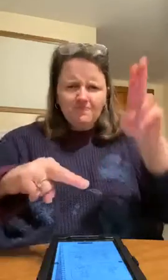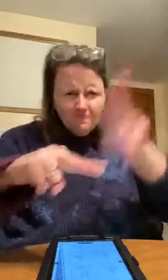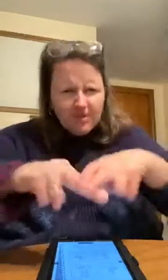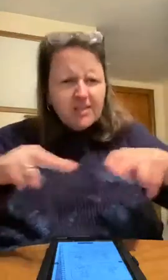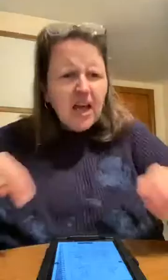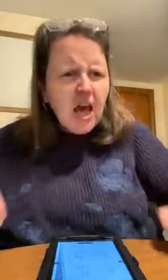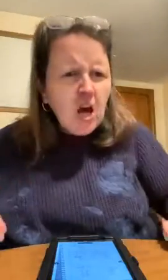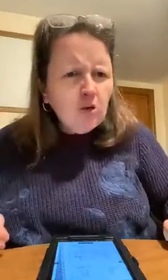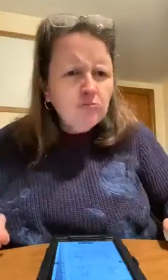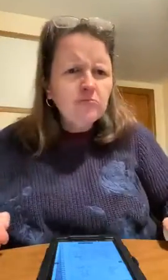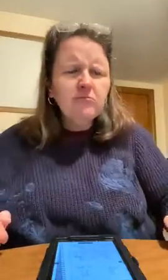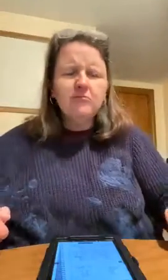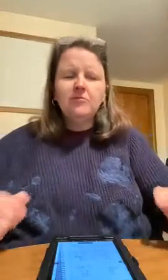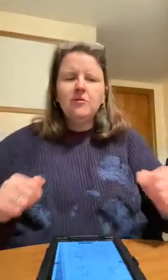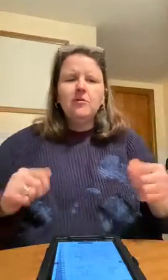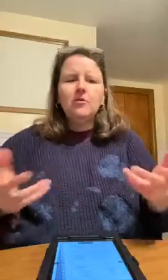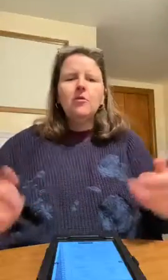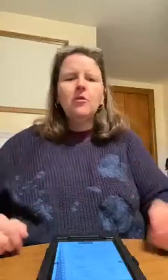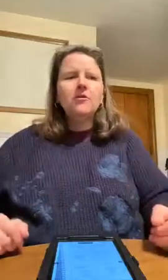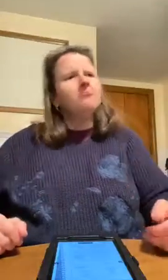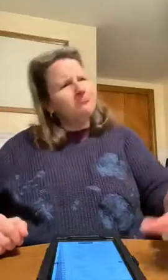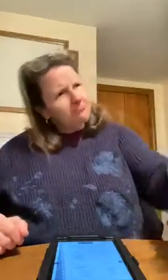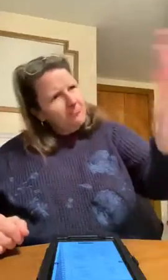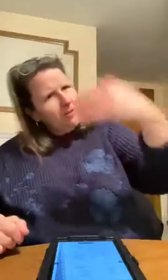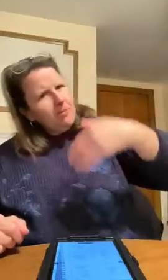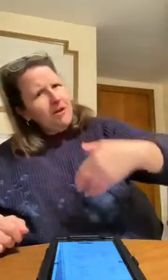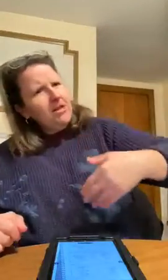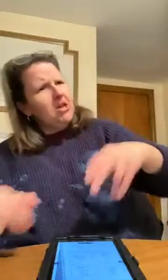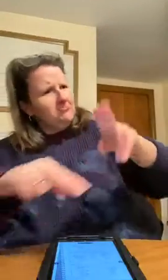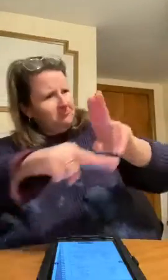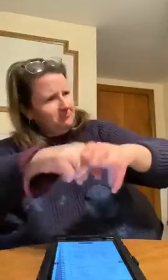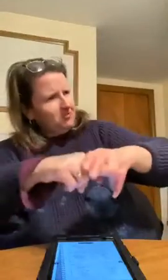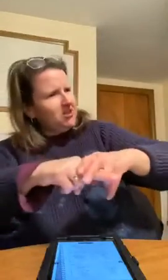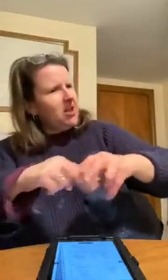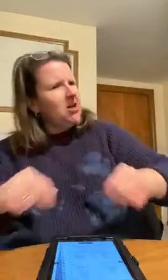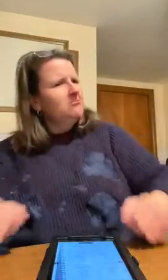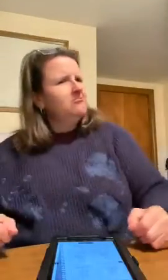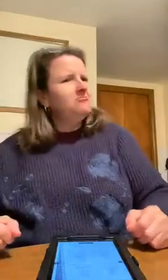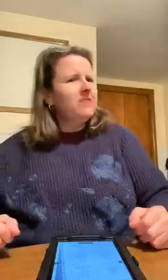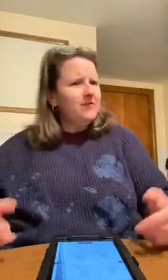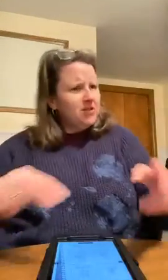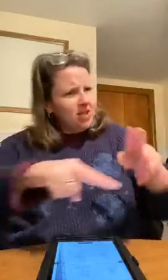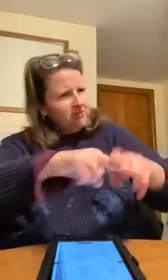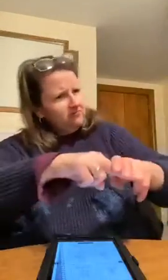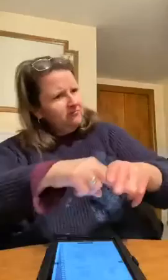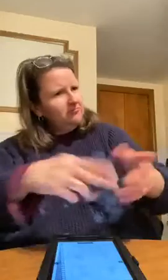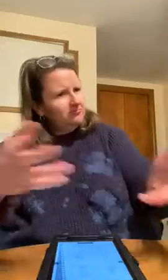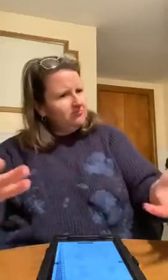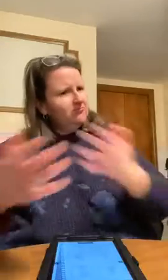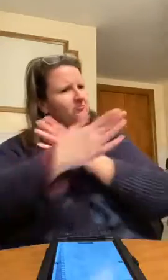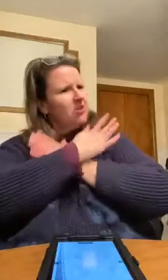sit down. Or, come on in, sit down, have a seat,